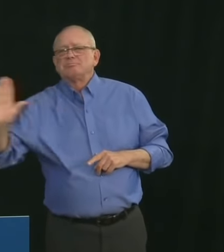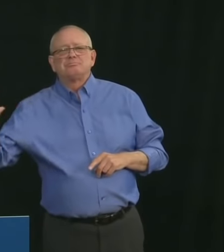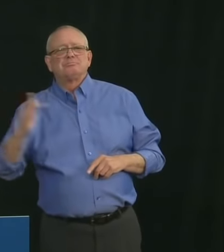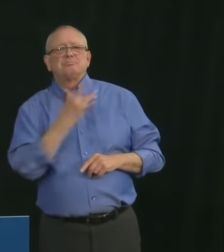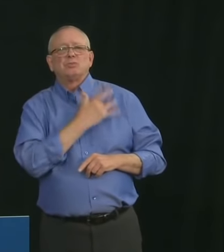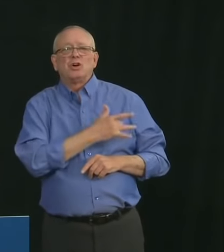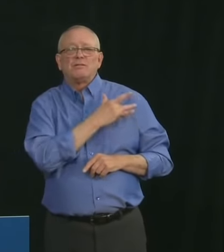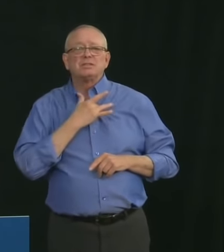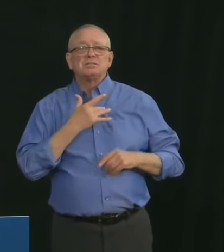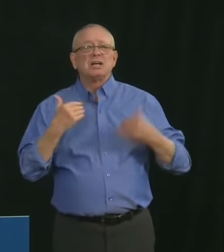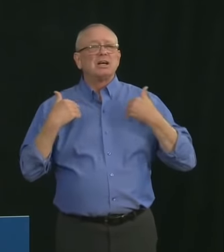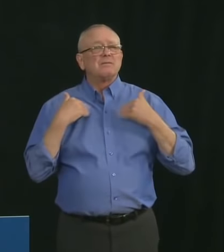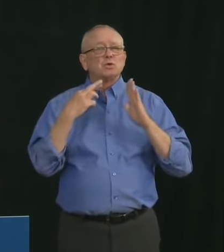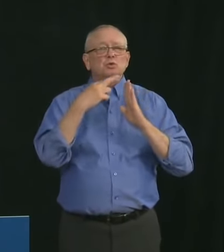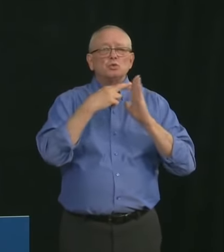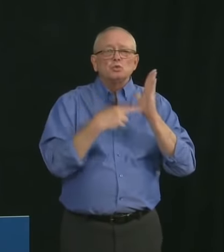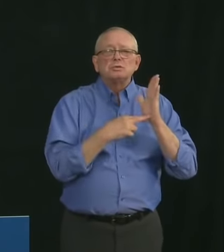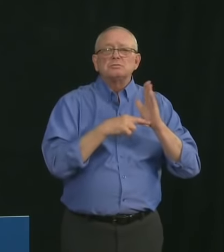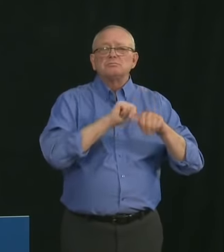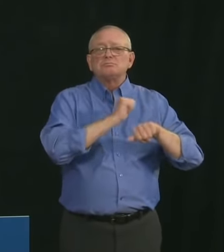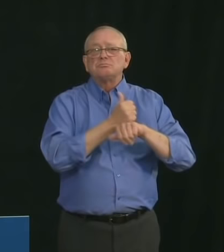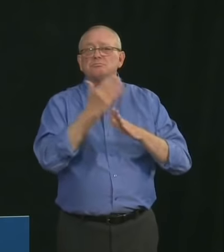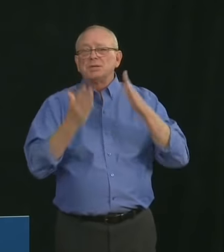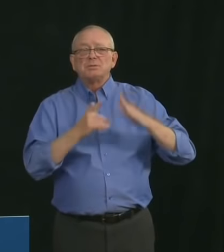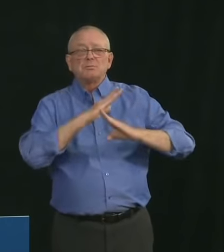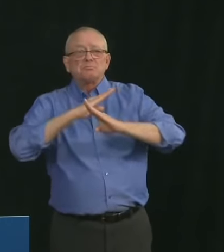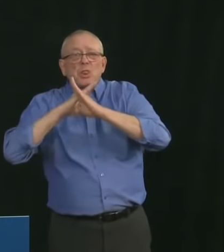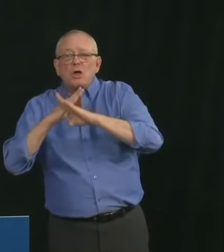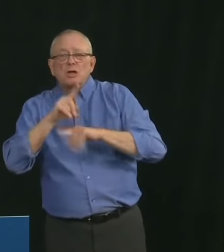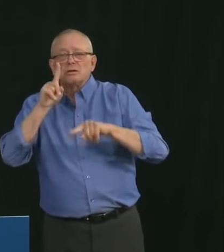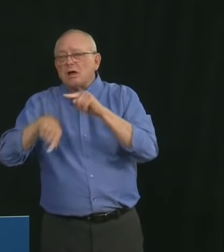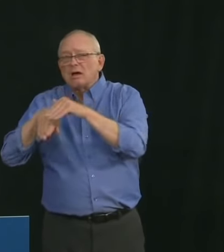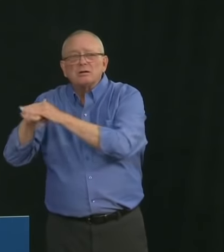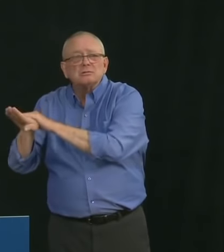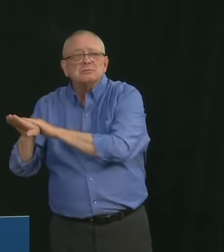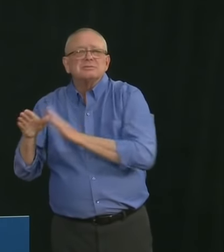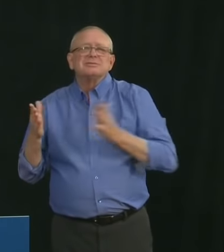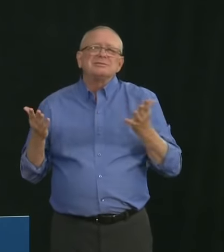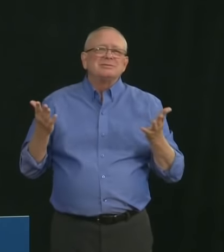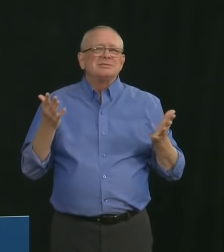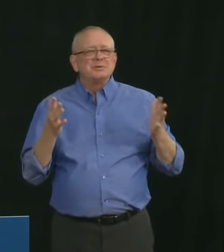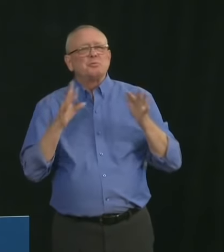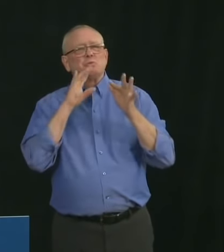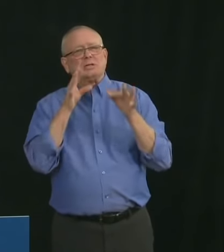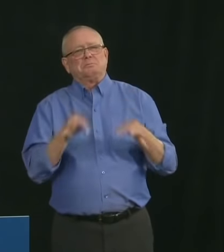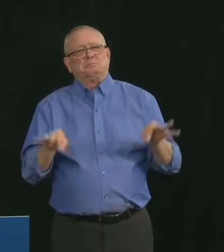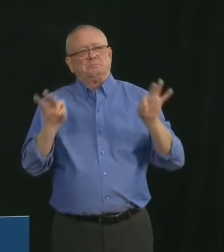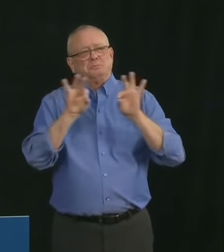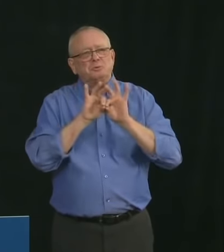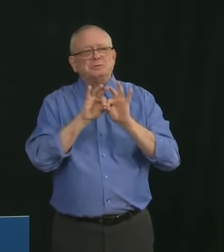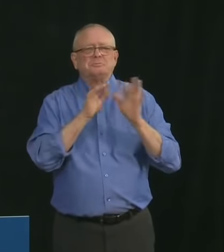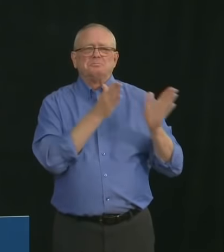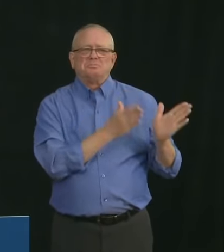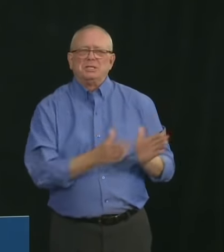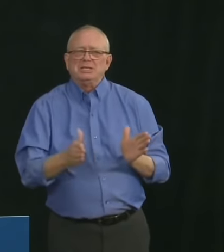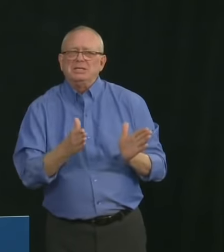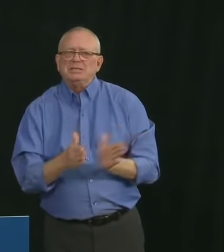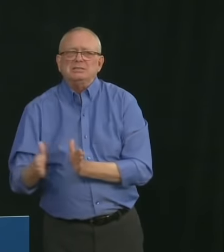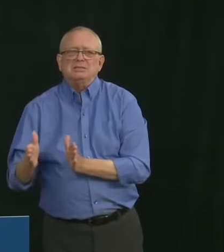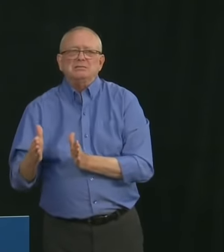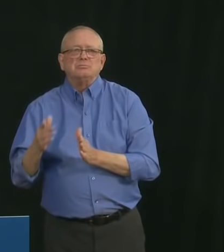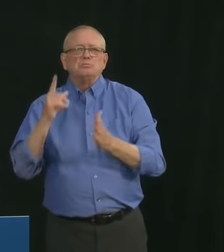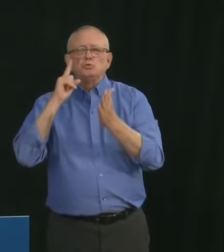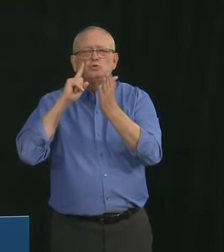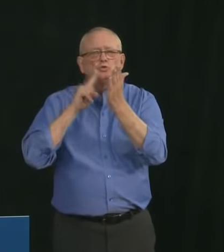in place. So it really is something that Albertans need to make sure that they're planning ahead, they're watching what those other provinces and